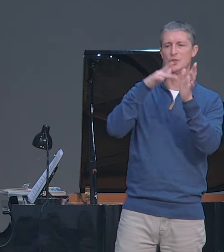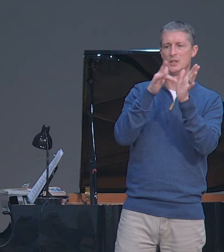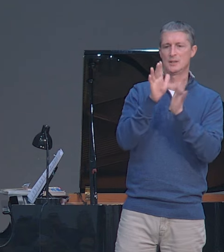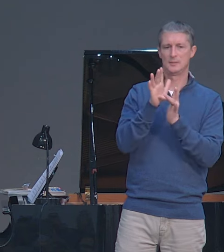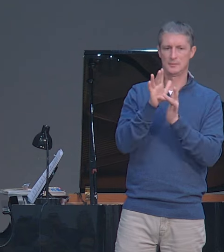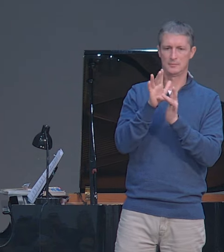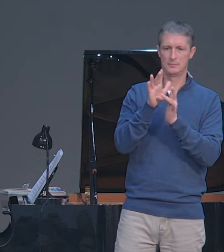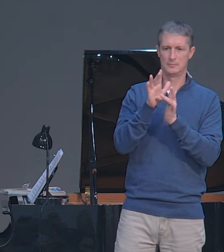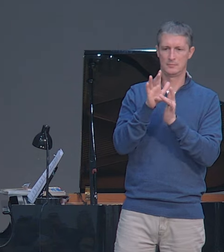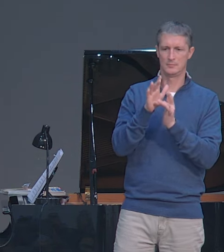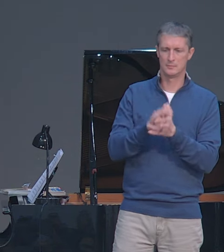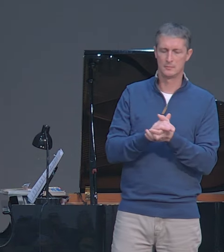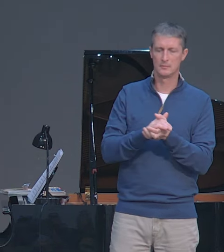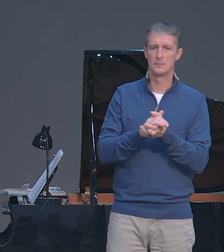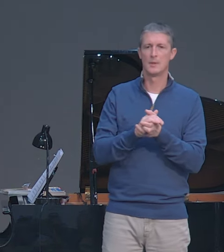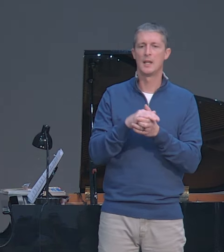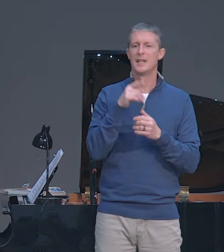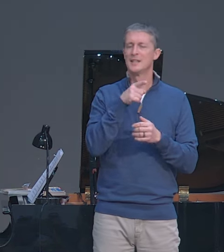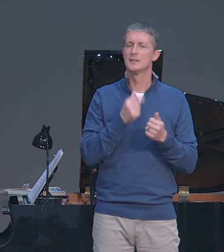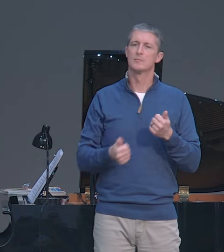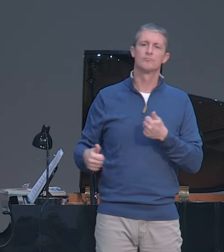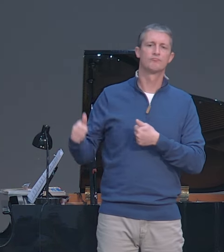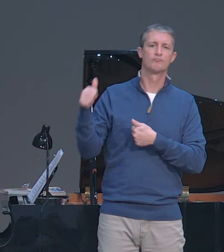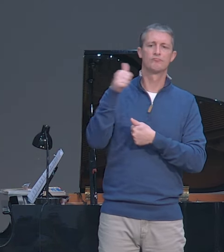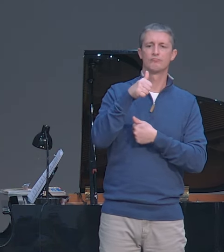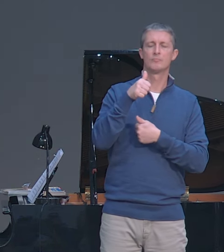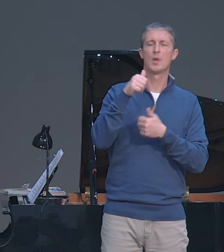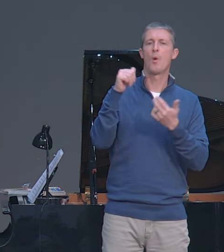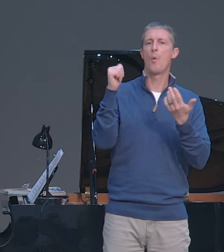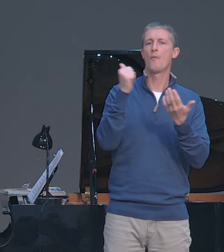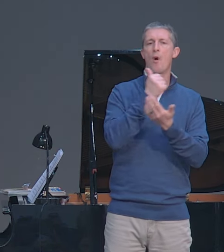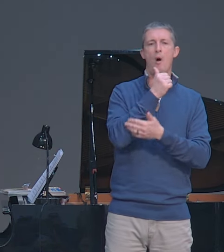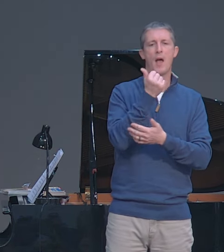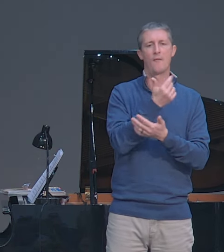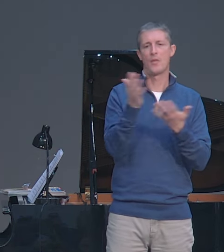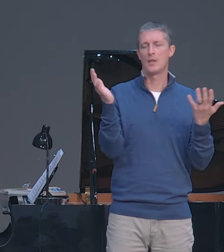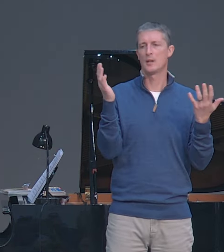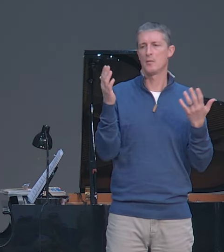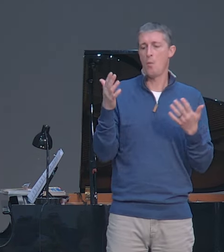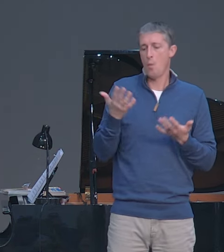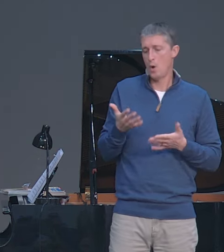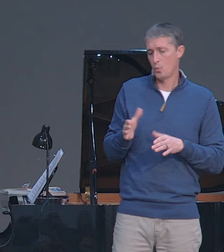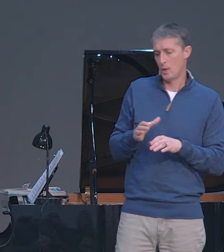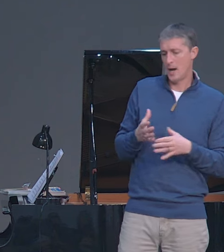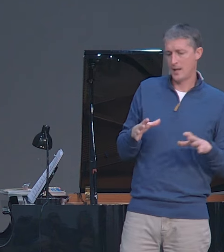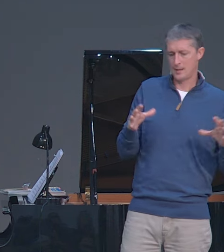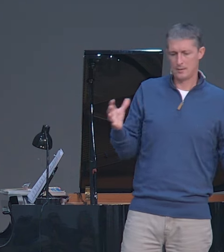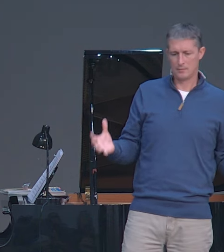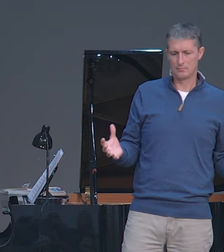is the preeminent one. Jesus is the one who is over all that has been created.